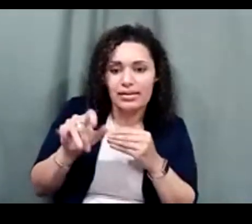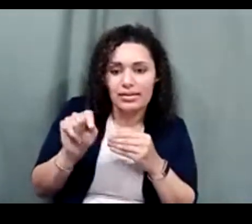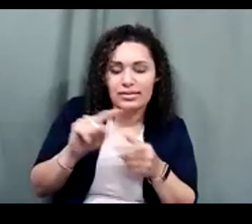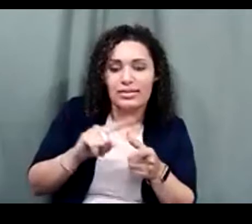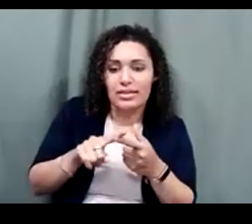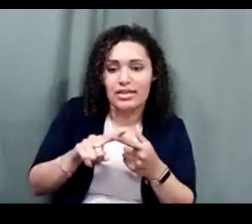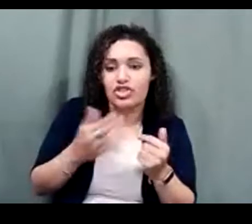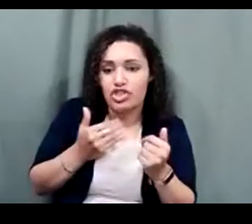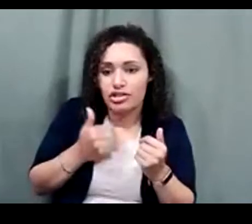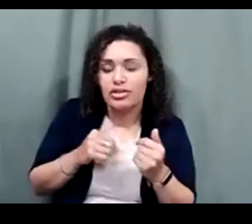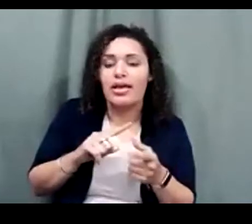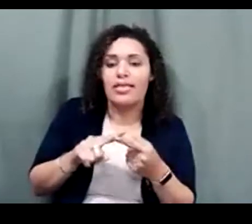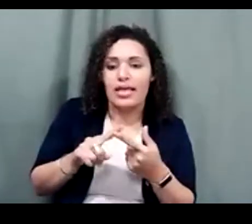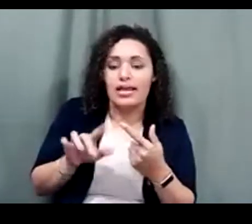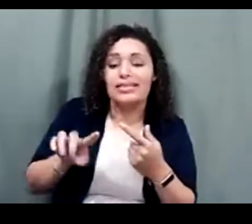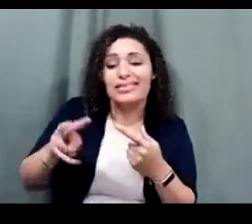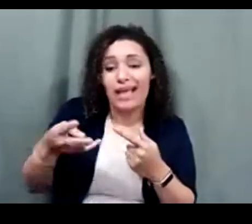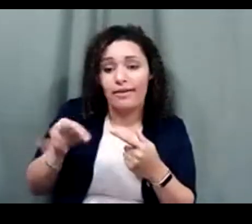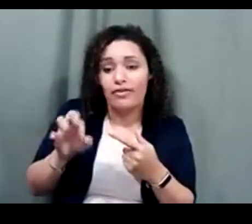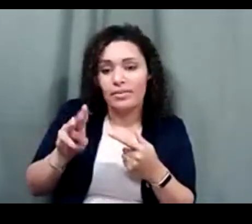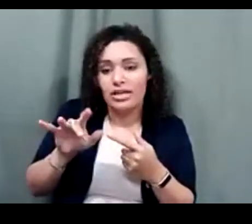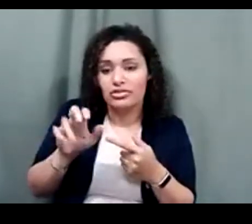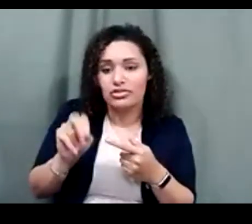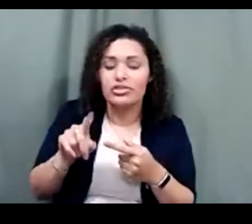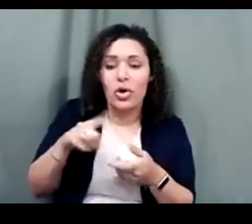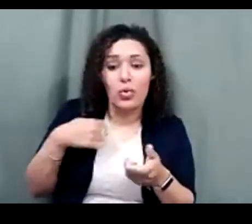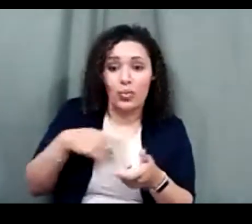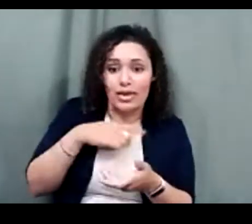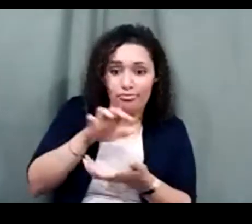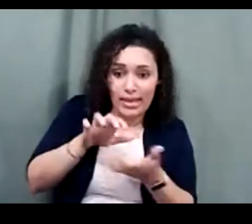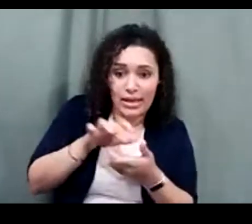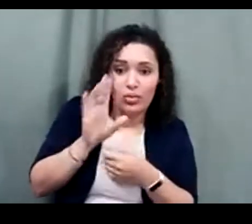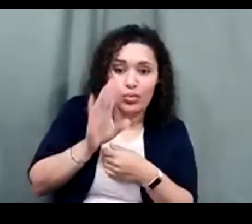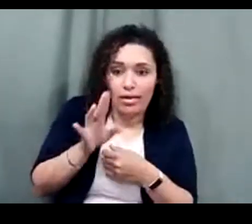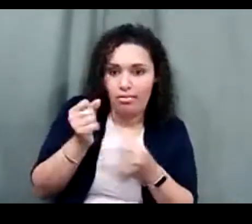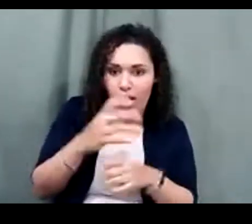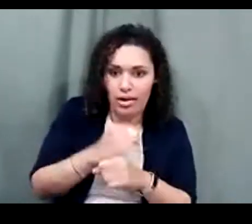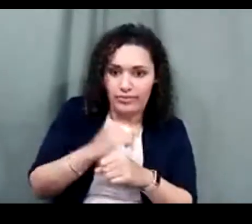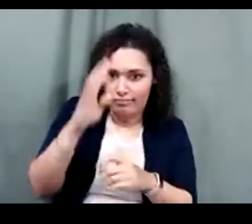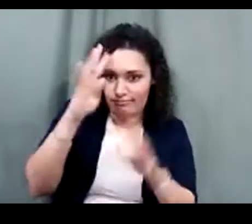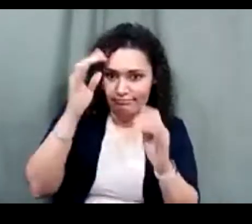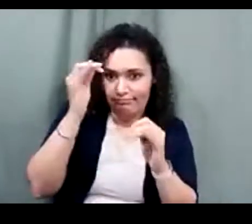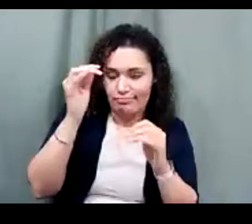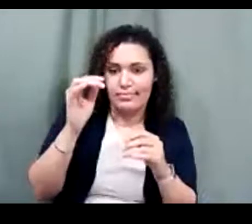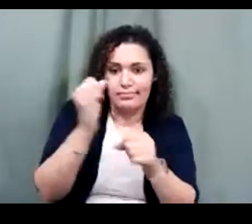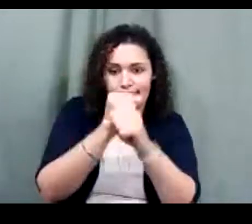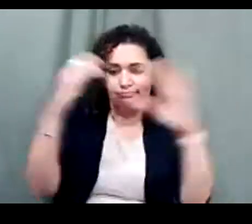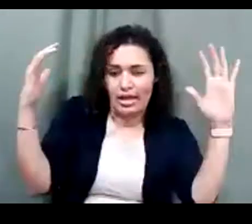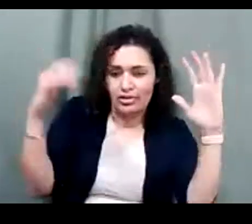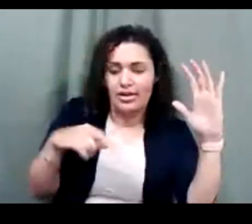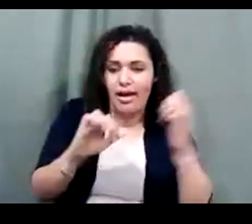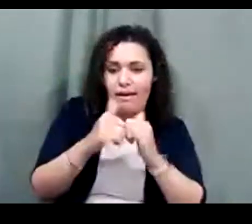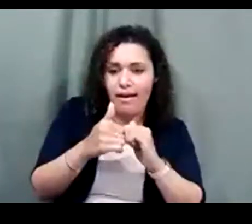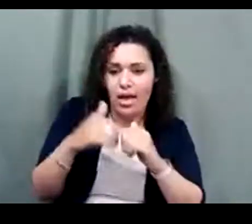So when we start to blend it, we really are trying to use a lot of imagination as far as how is it all going to go further. Yeah, Jean,